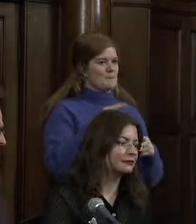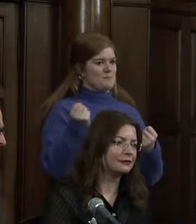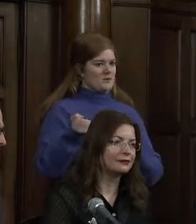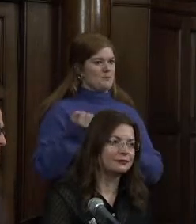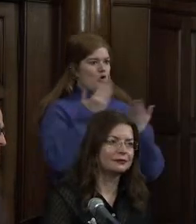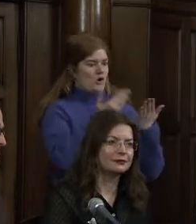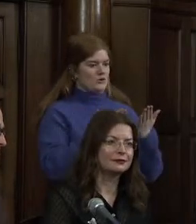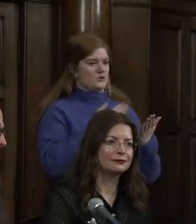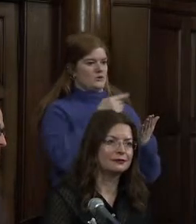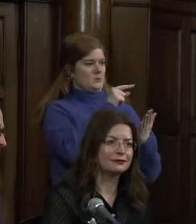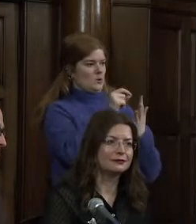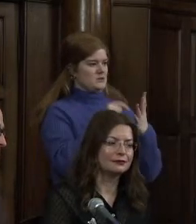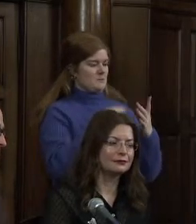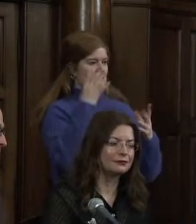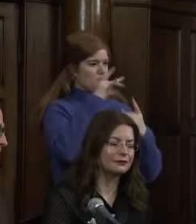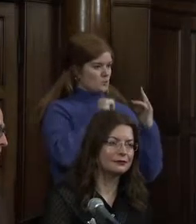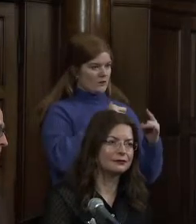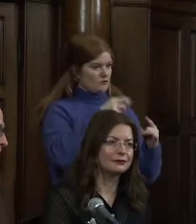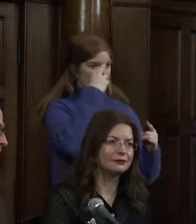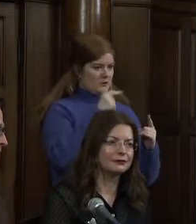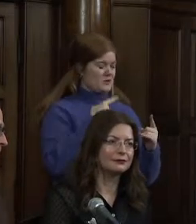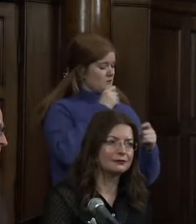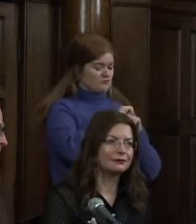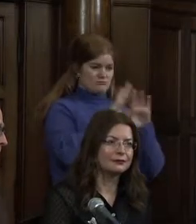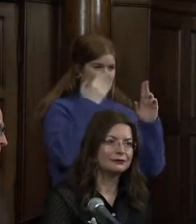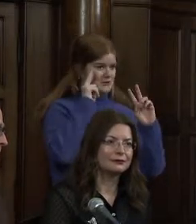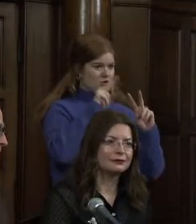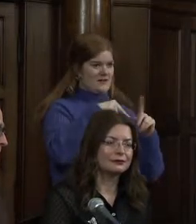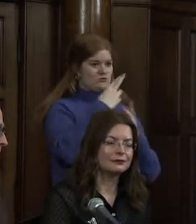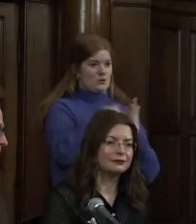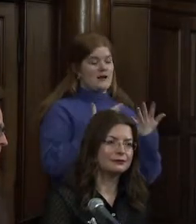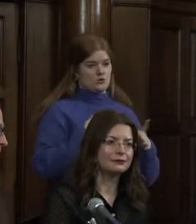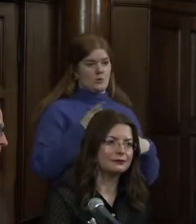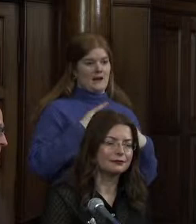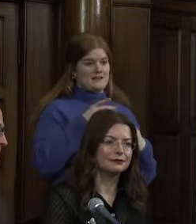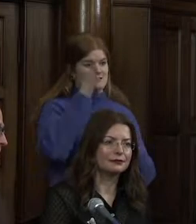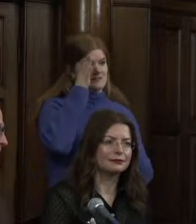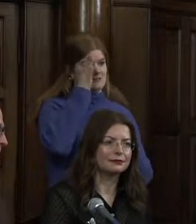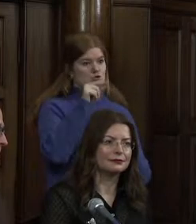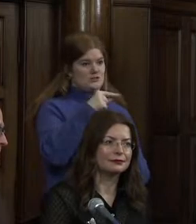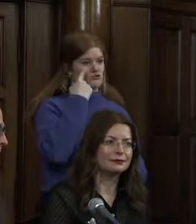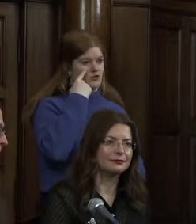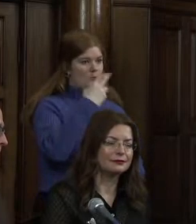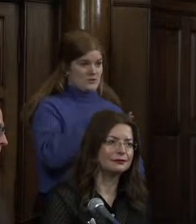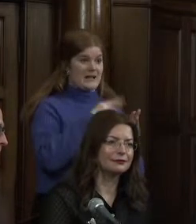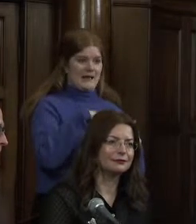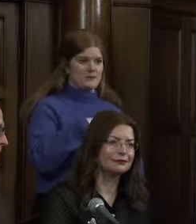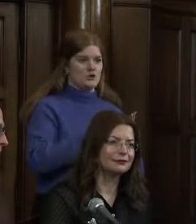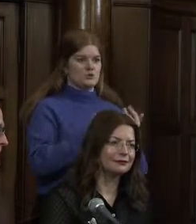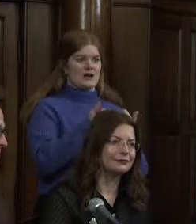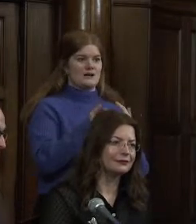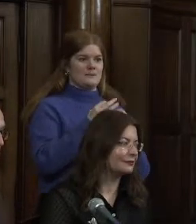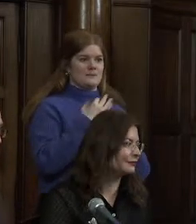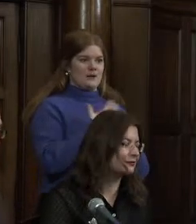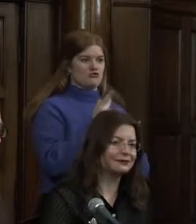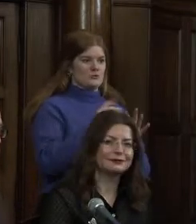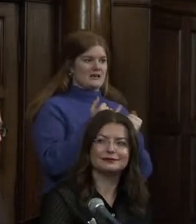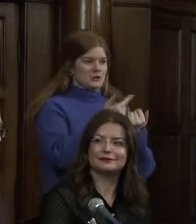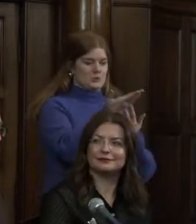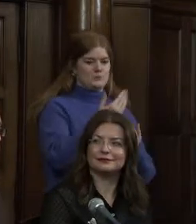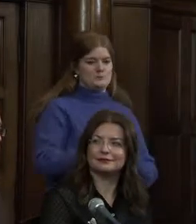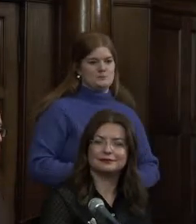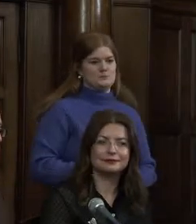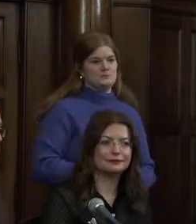those points forward into it. They're so visible here now, so I'm really glad to hear that the report can be used by groups like yourself now to go forward with